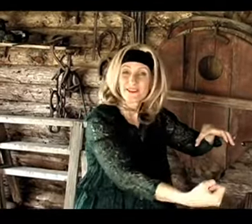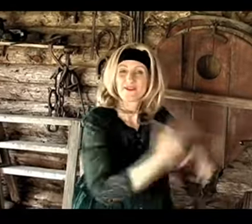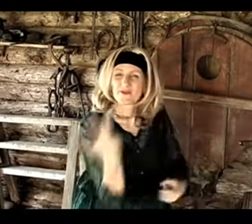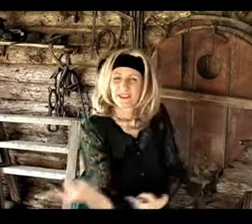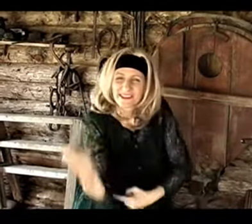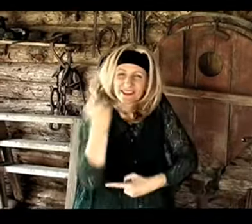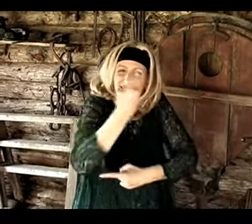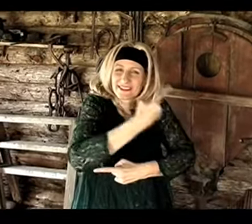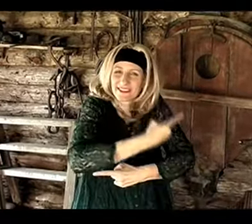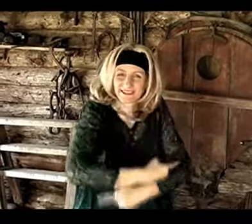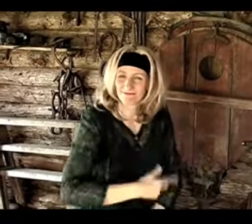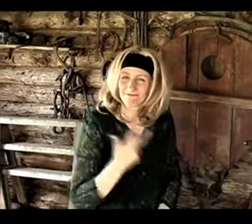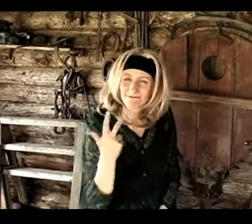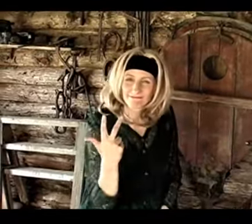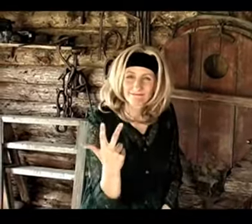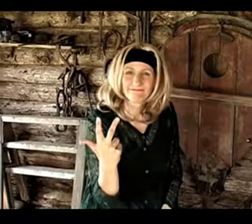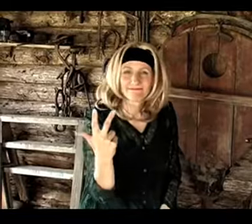just 3 days.